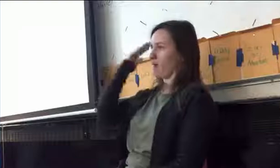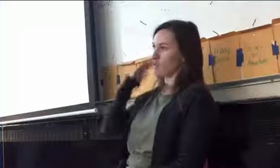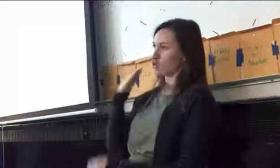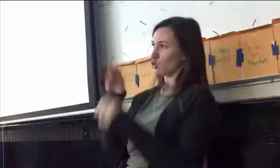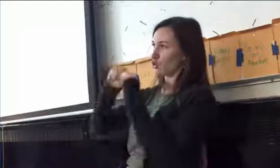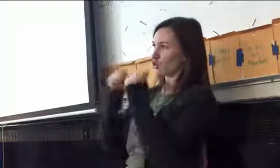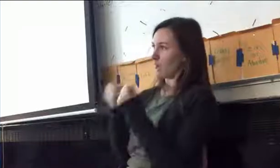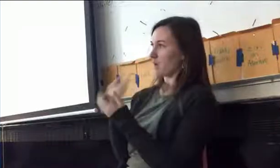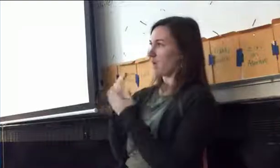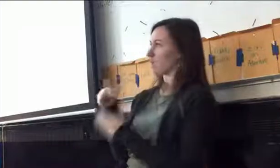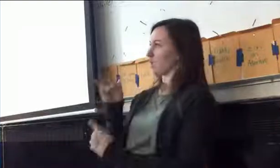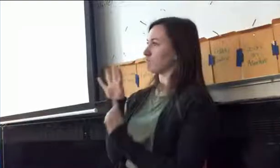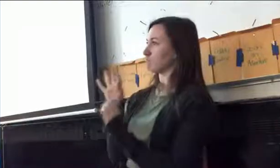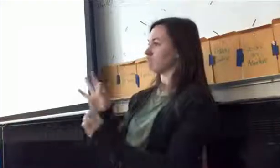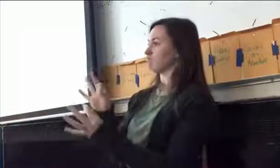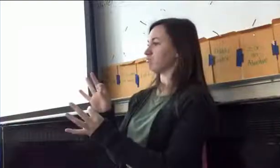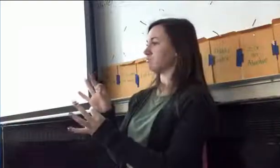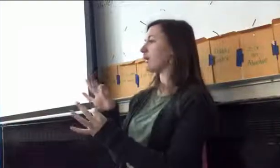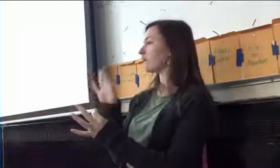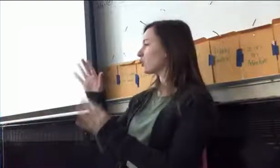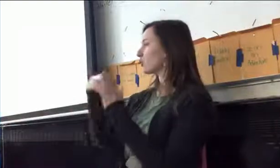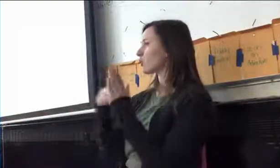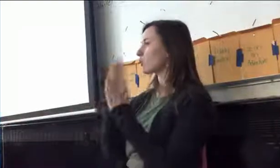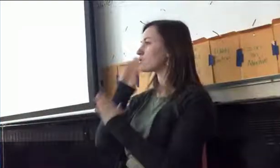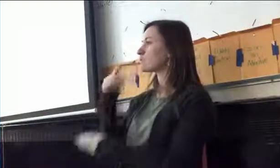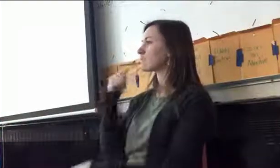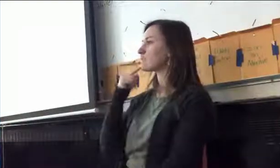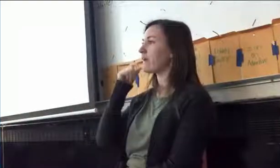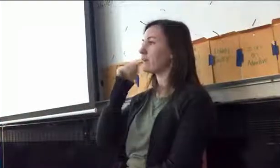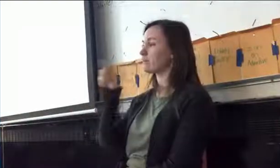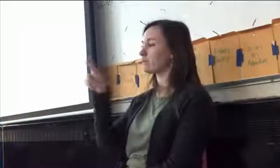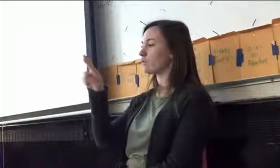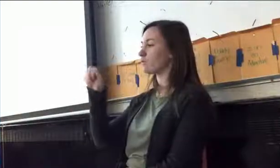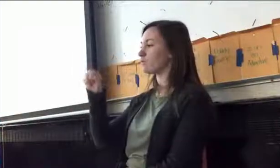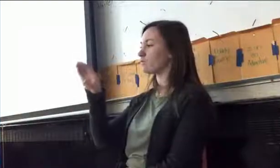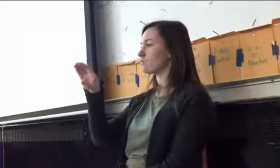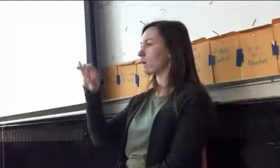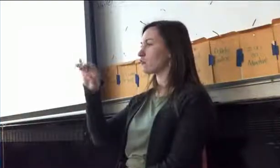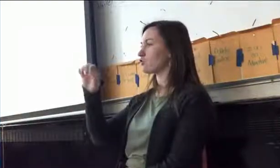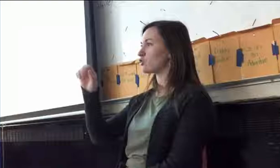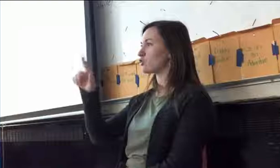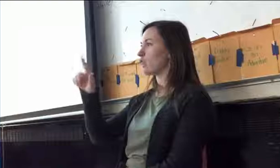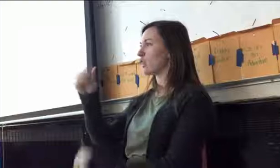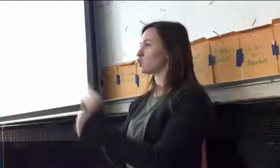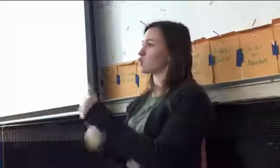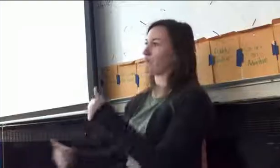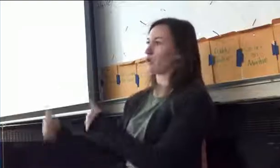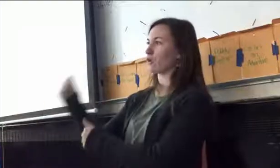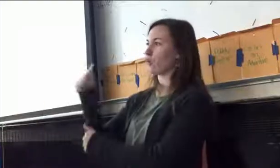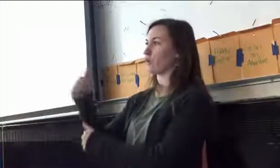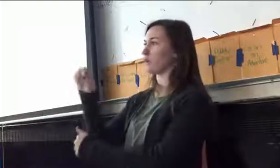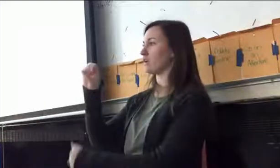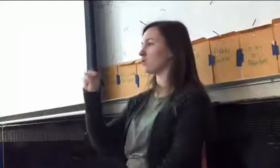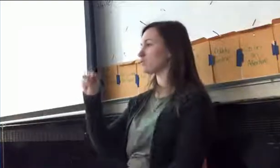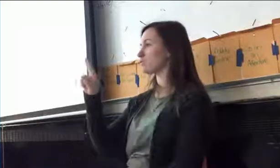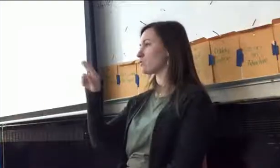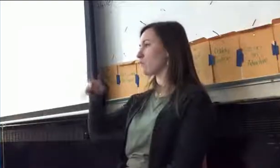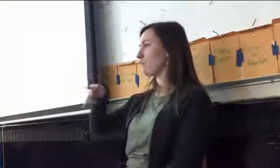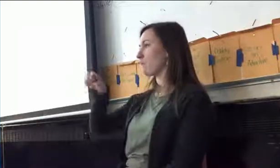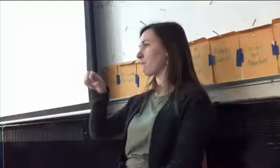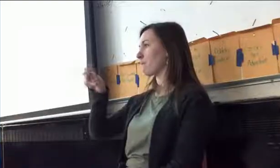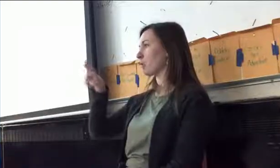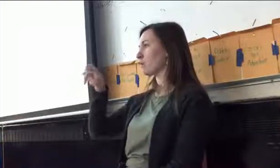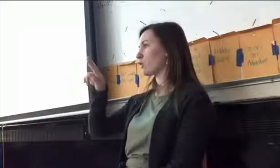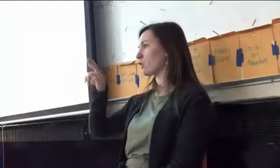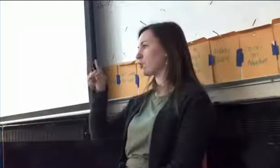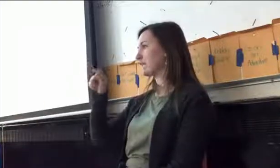says racial superiority. Racial superiority. So basically what this is saying is you are